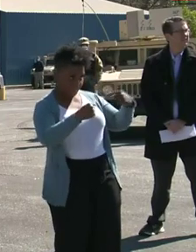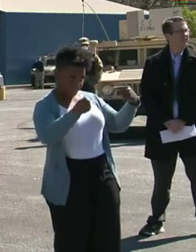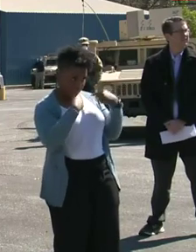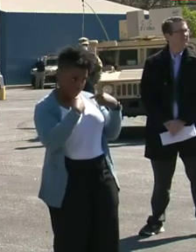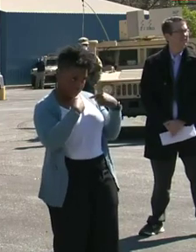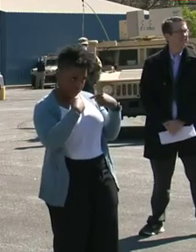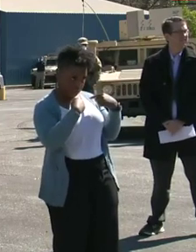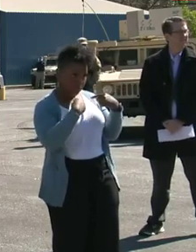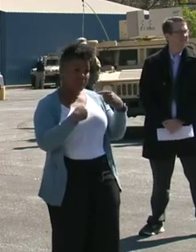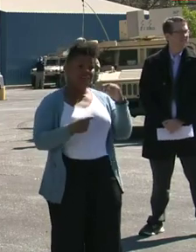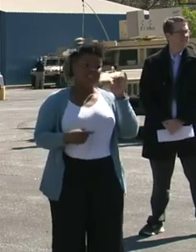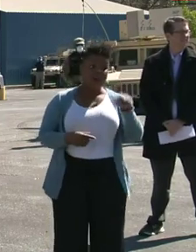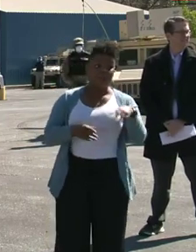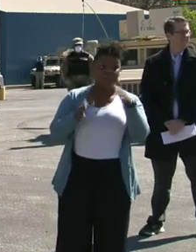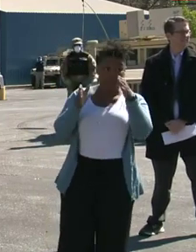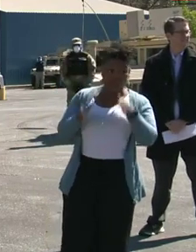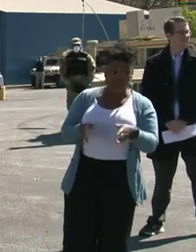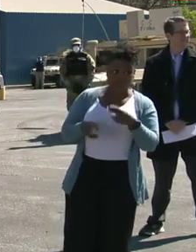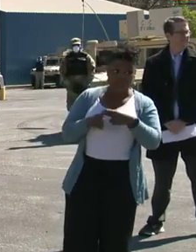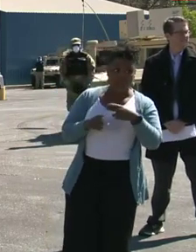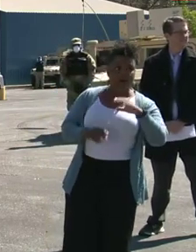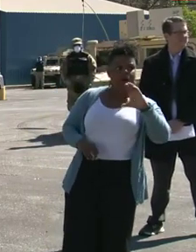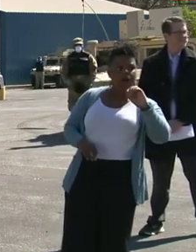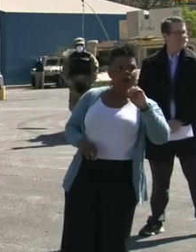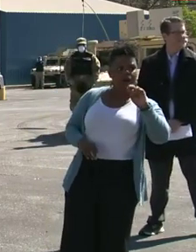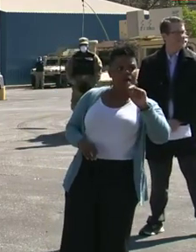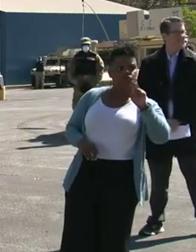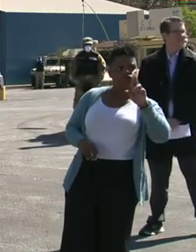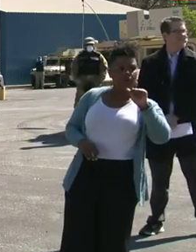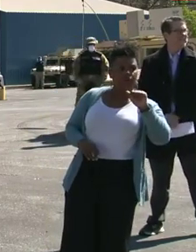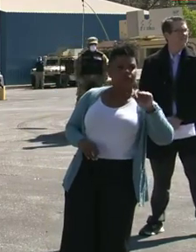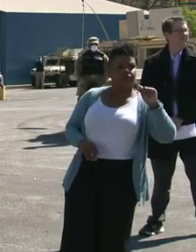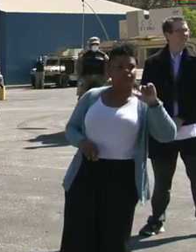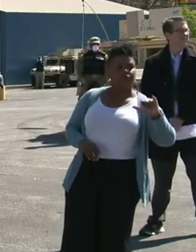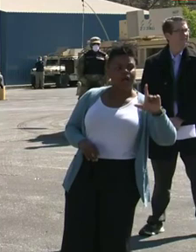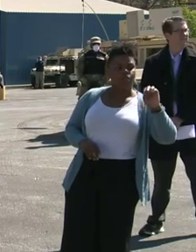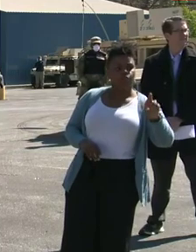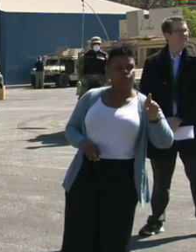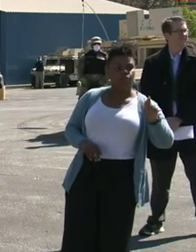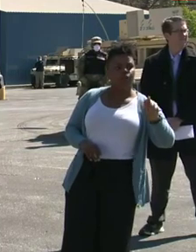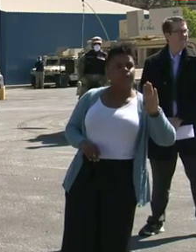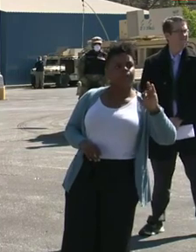Tyler Bainham the medical director at DYURS? I don't know.